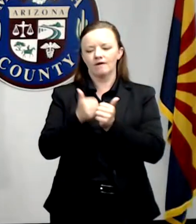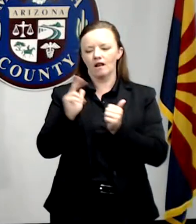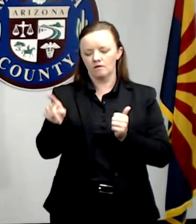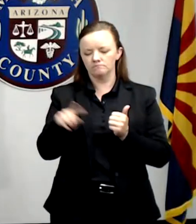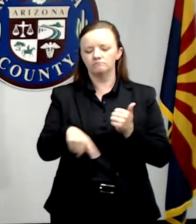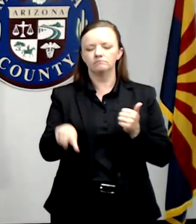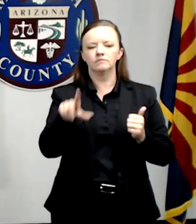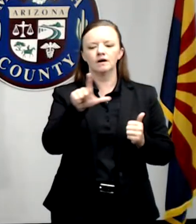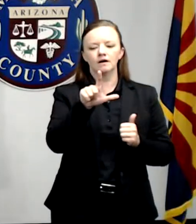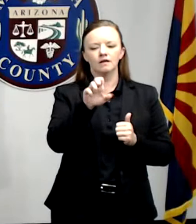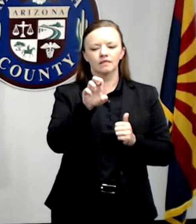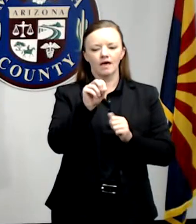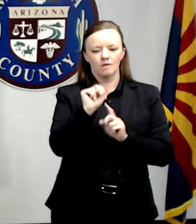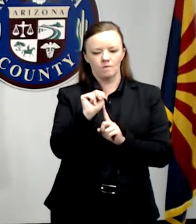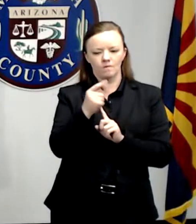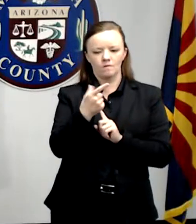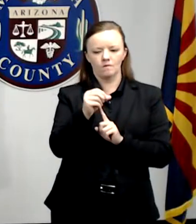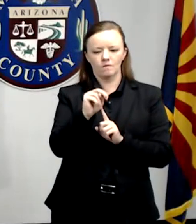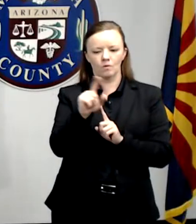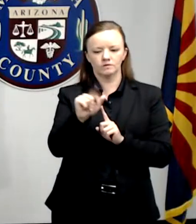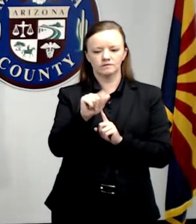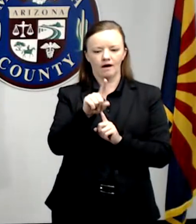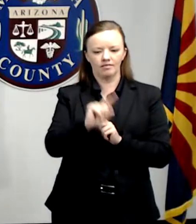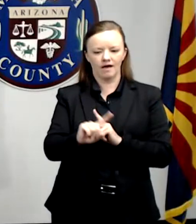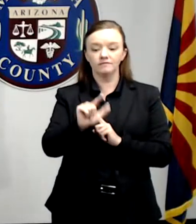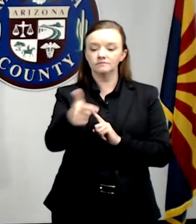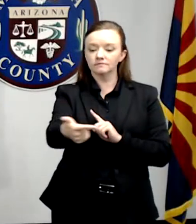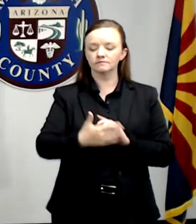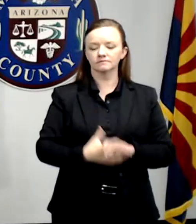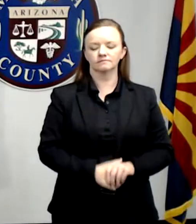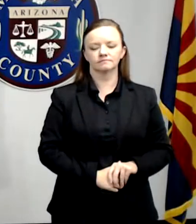with Leon Gonzalez. Okay. Leon, your microphone is